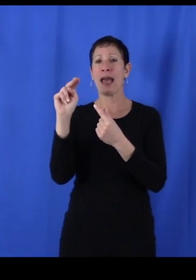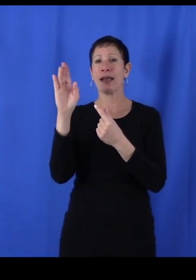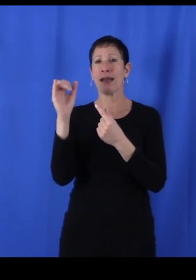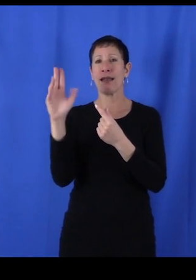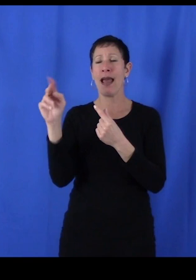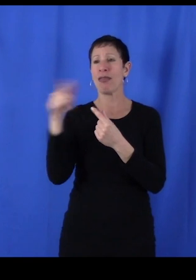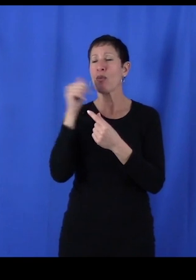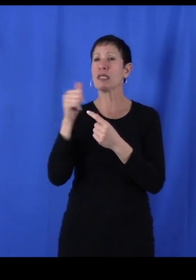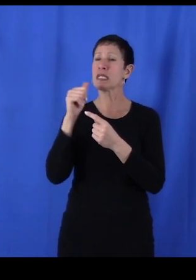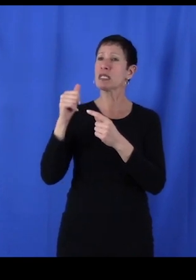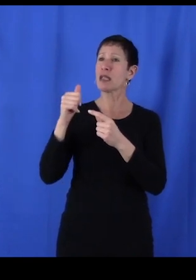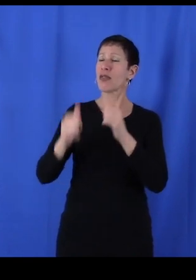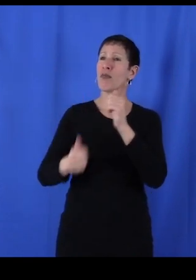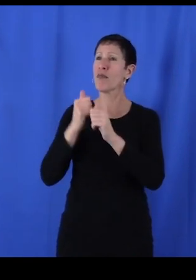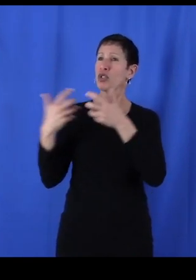heterosexuality, right?